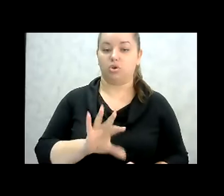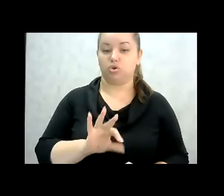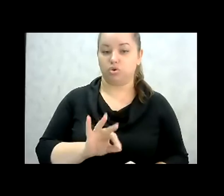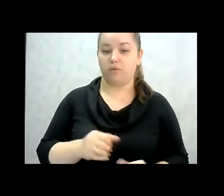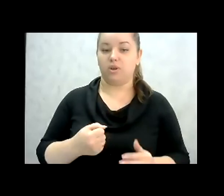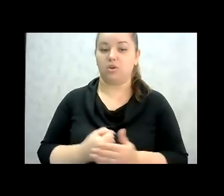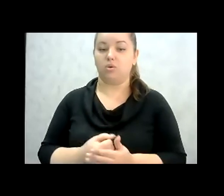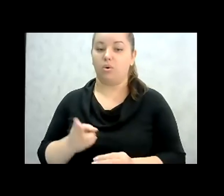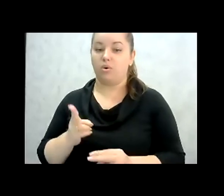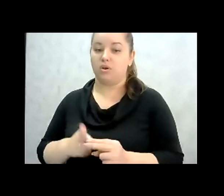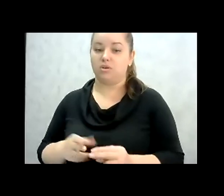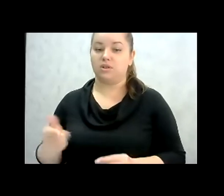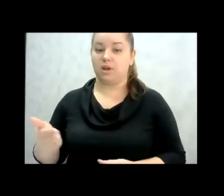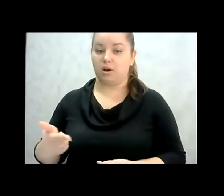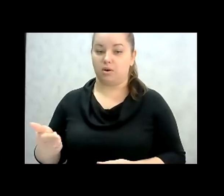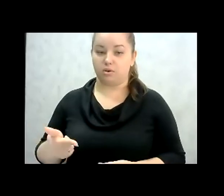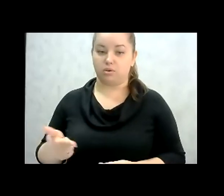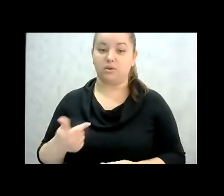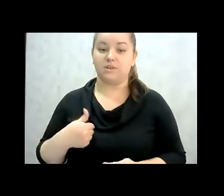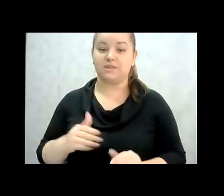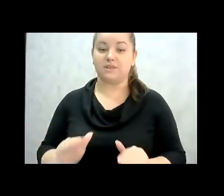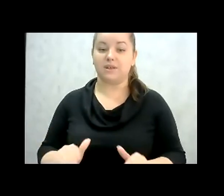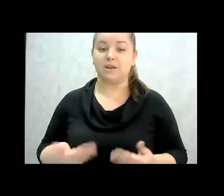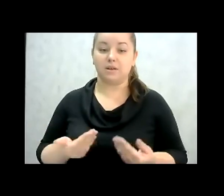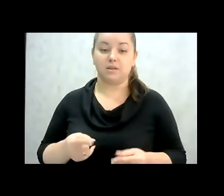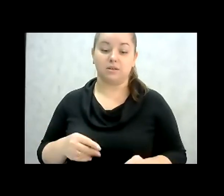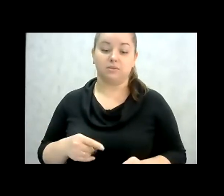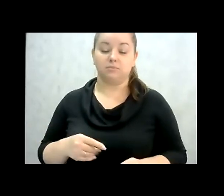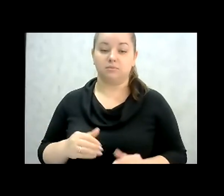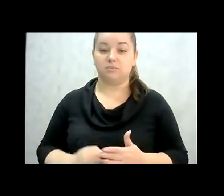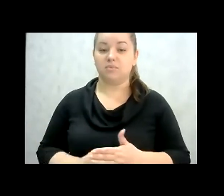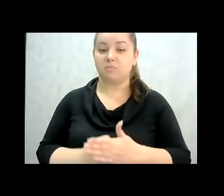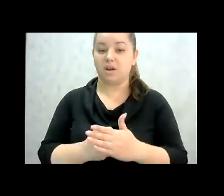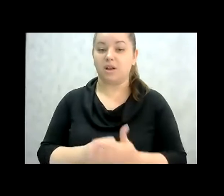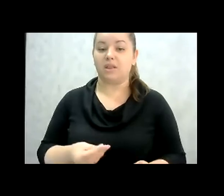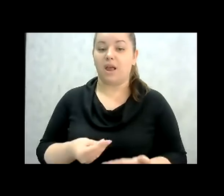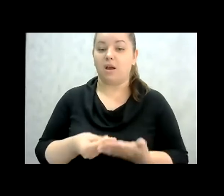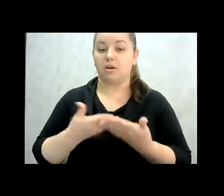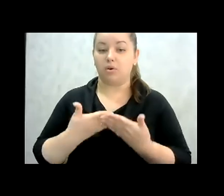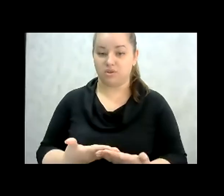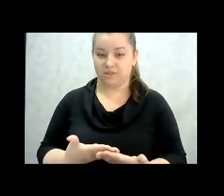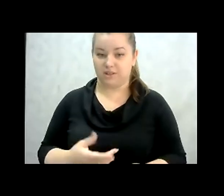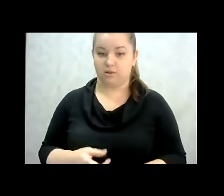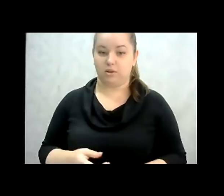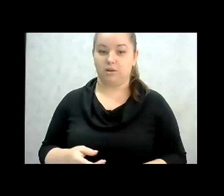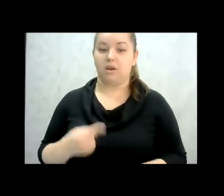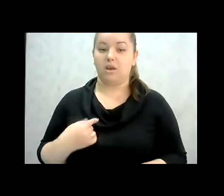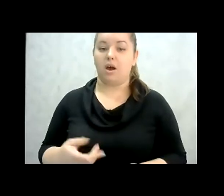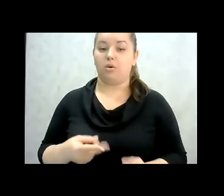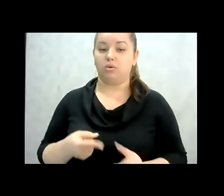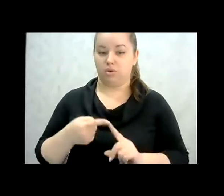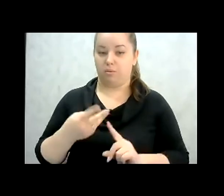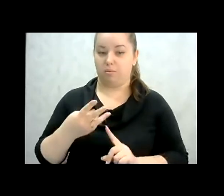would start with 3 general but essential recommendations. And these should be considered as, let's say,